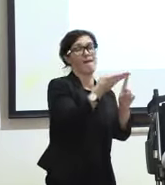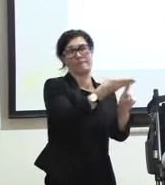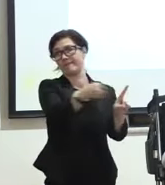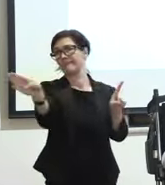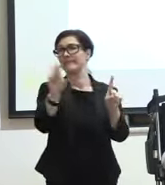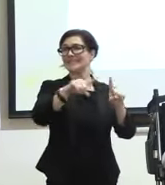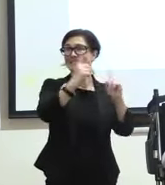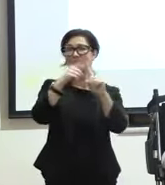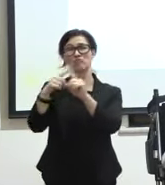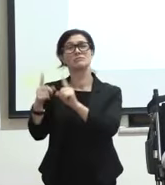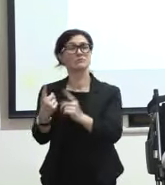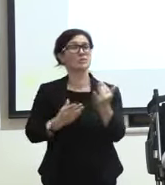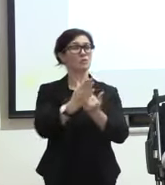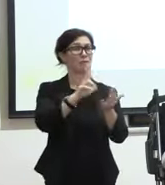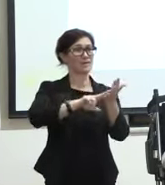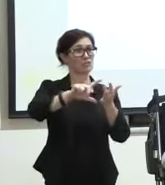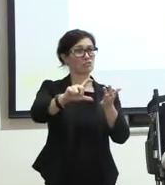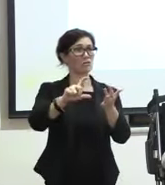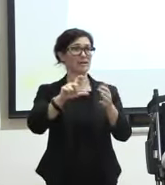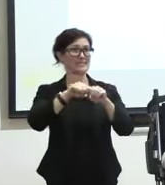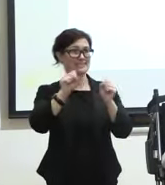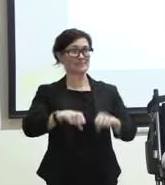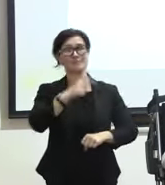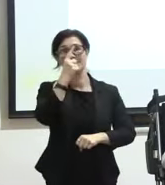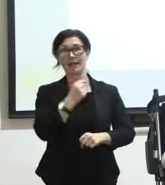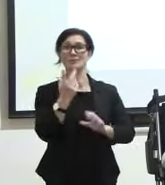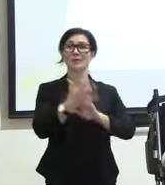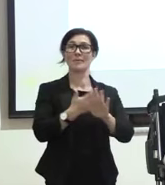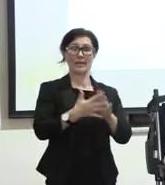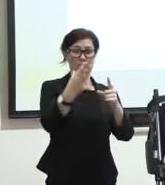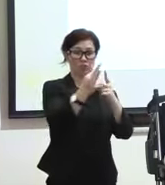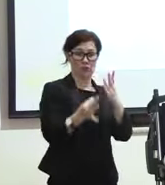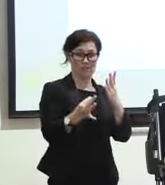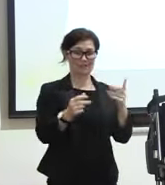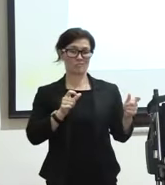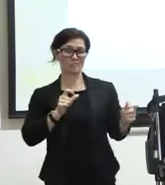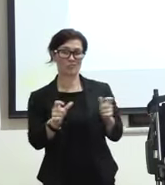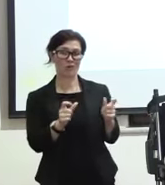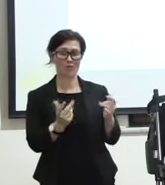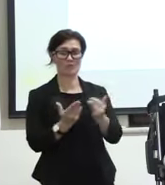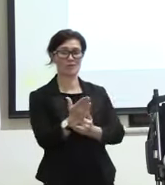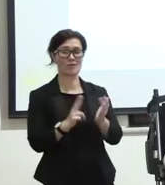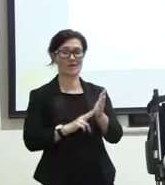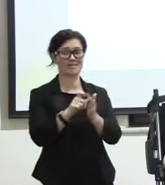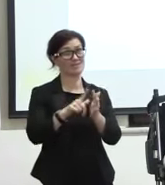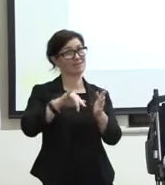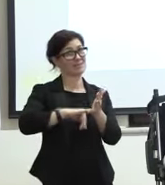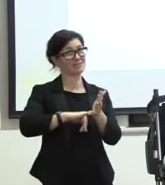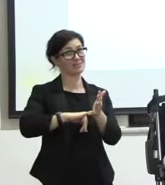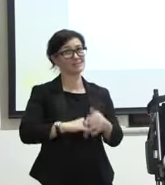the Victorian-based system. So again, choice and control with the NDIS.